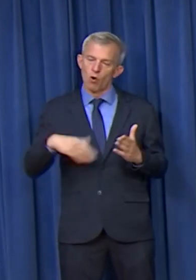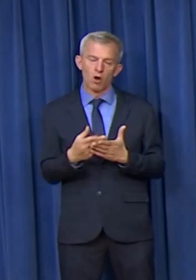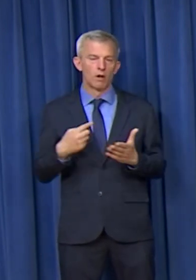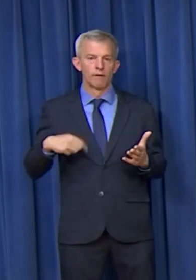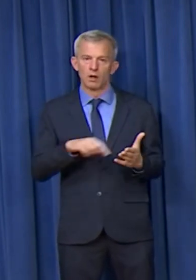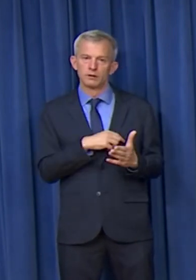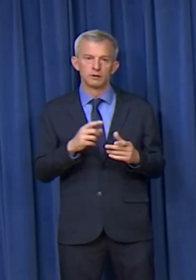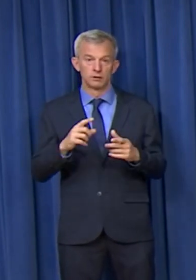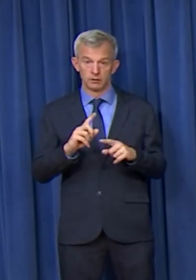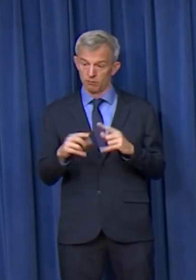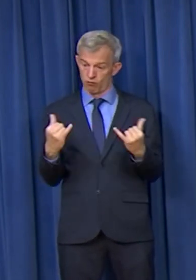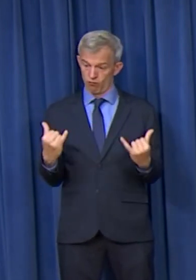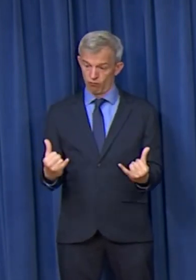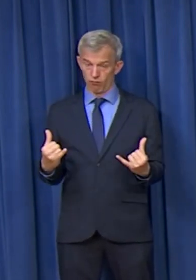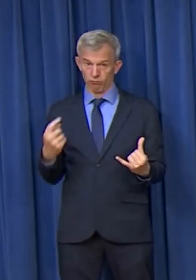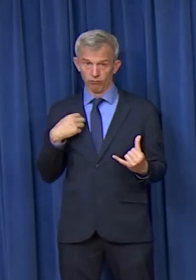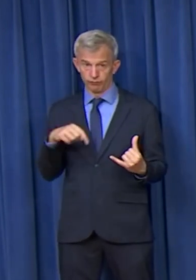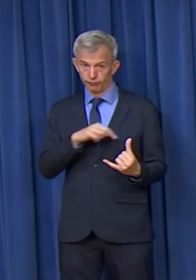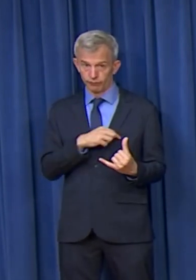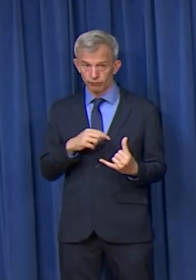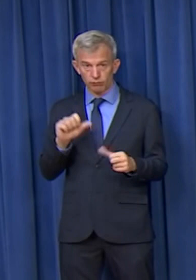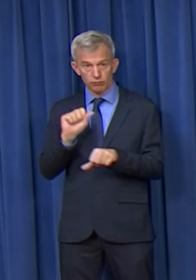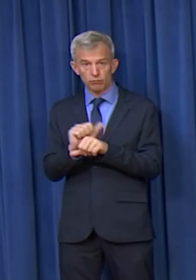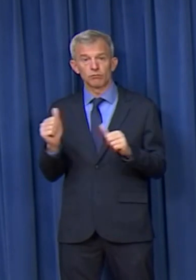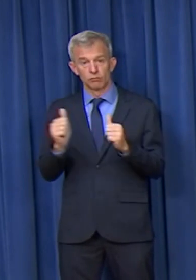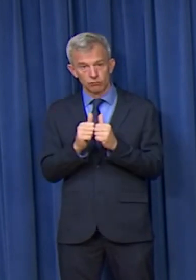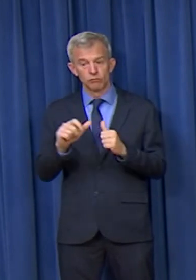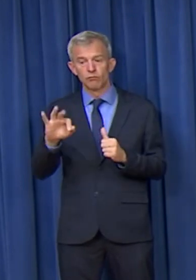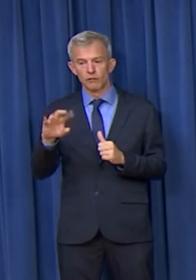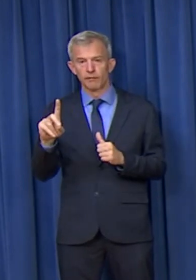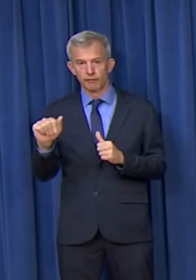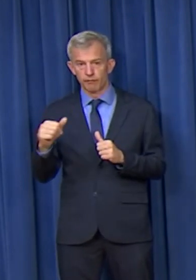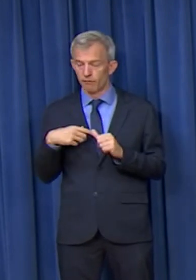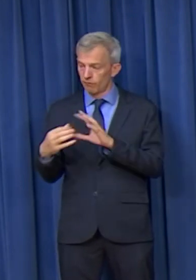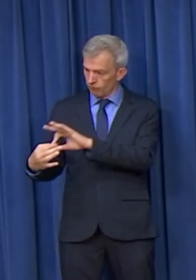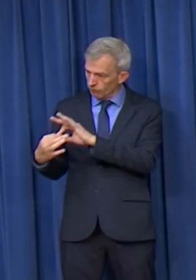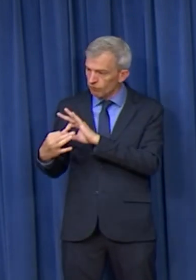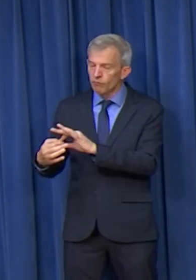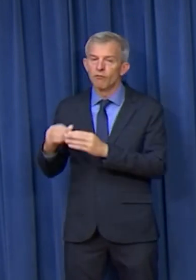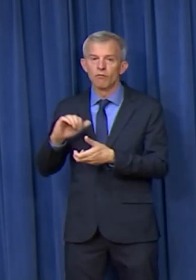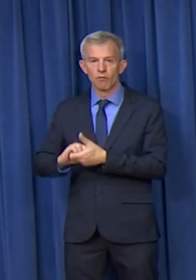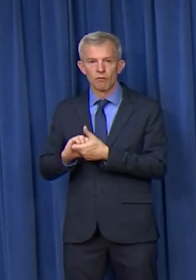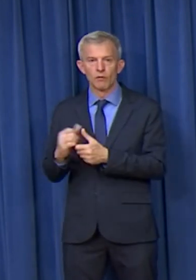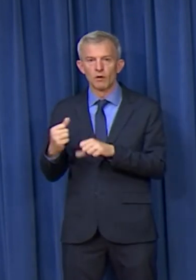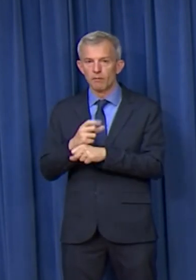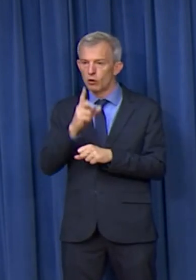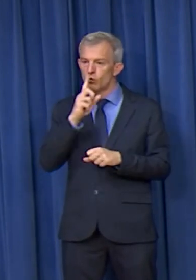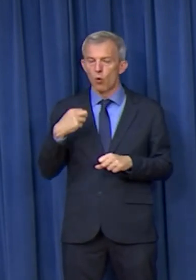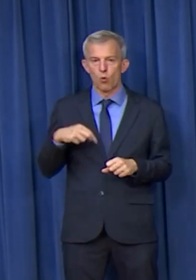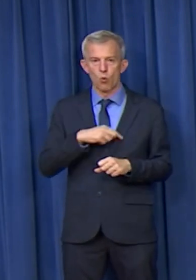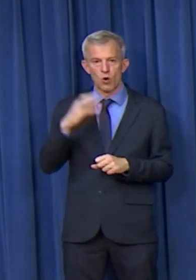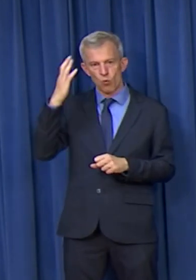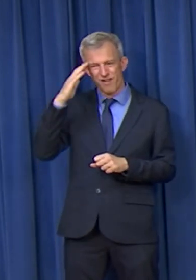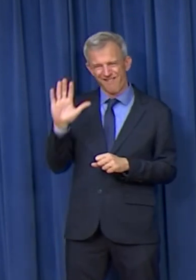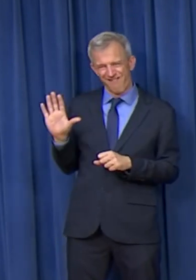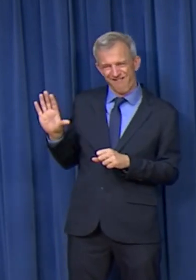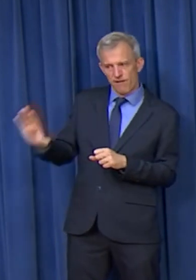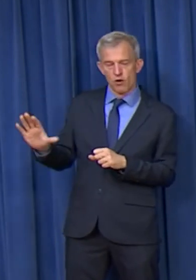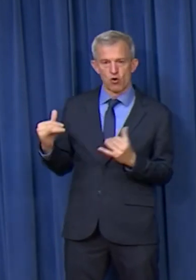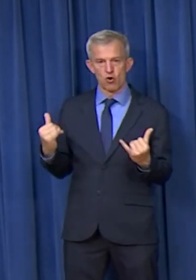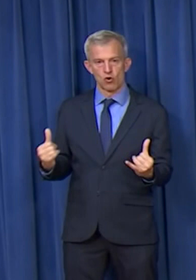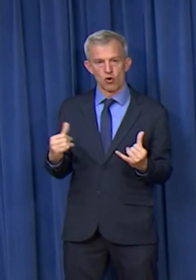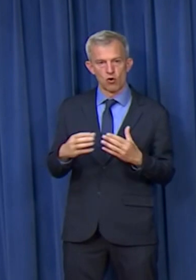meantime, we're closely monitoring and working with the FDA to assure that we are aware of its current guidelines, and its